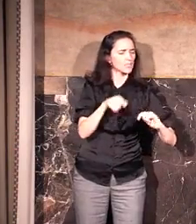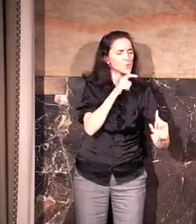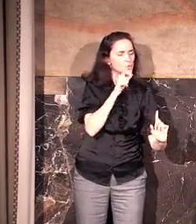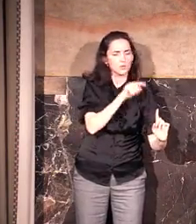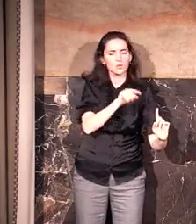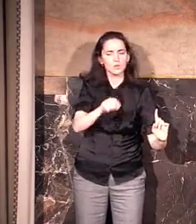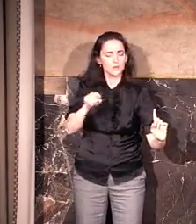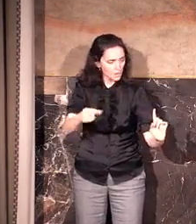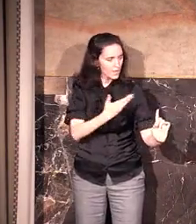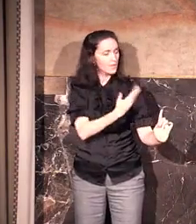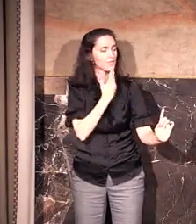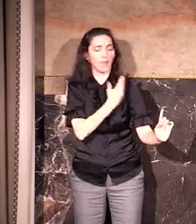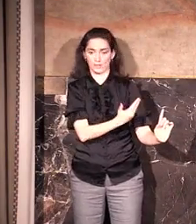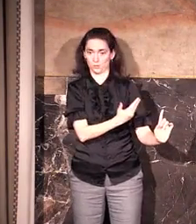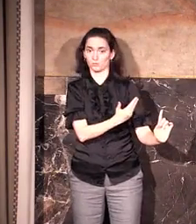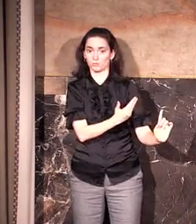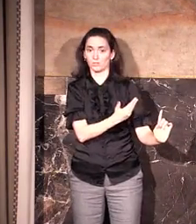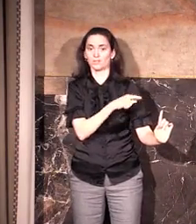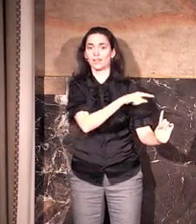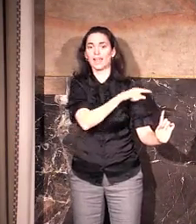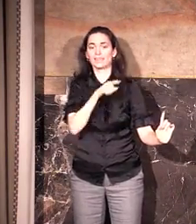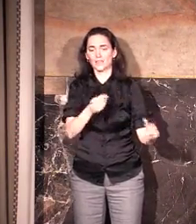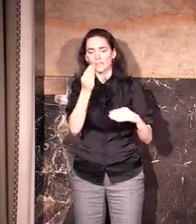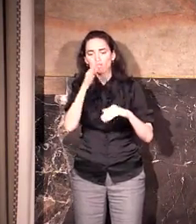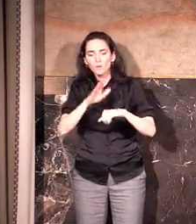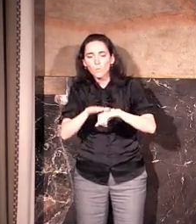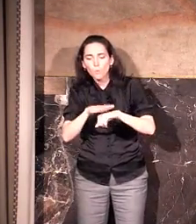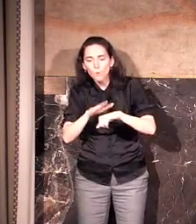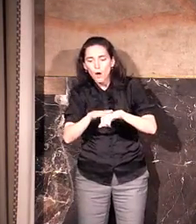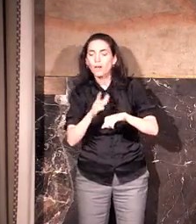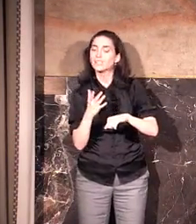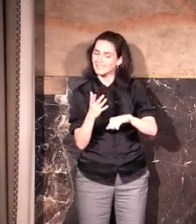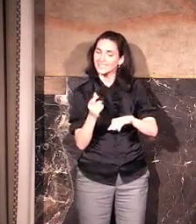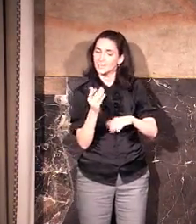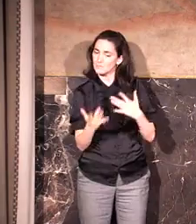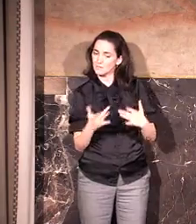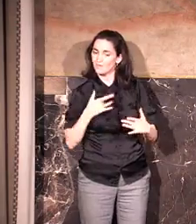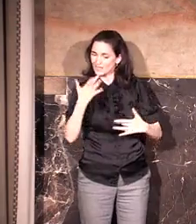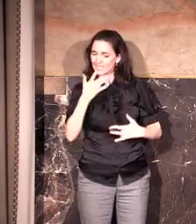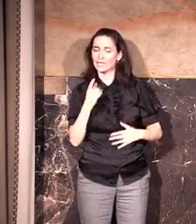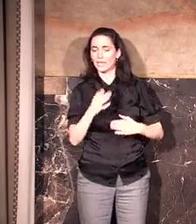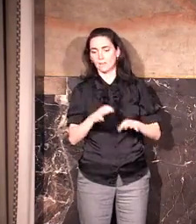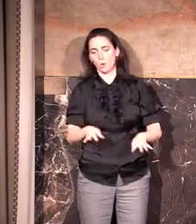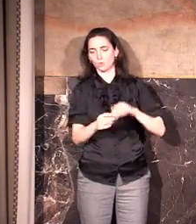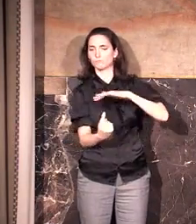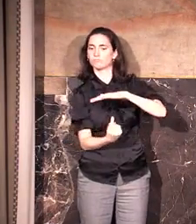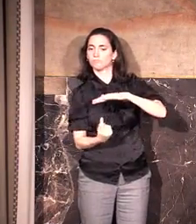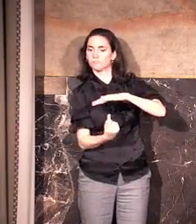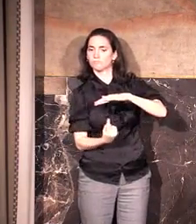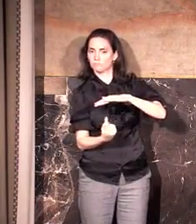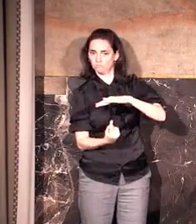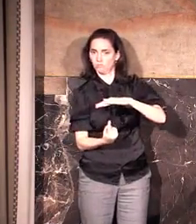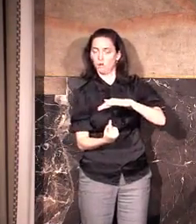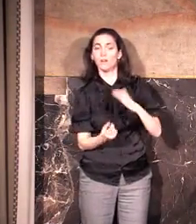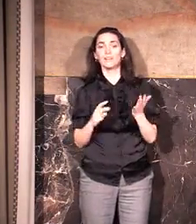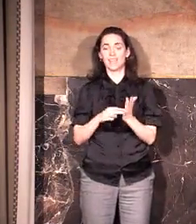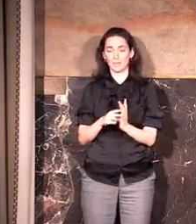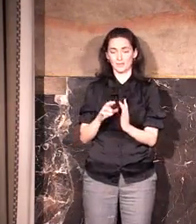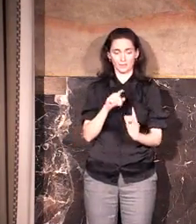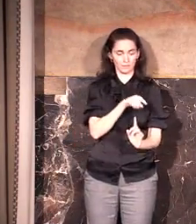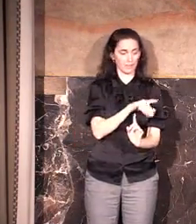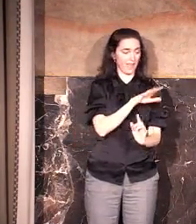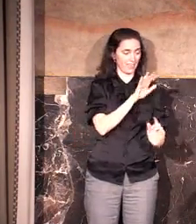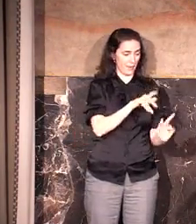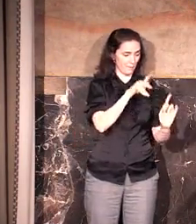information, most critically about quarantining and isolating if they have symptoms. In other words, limiting their exposure to